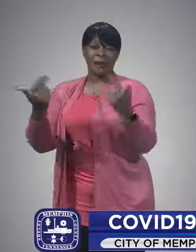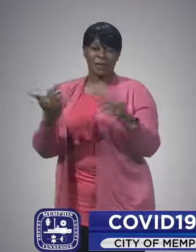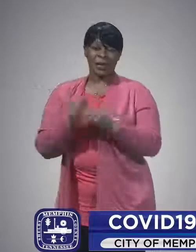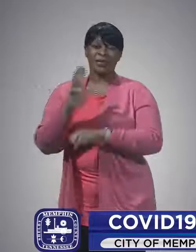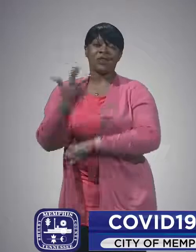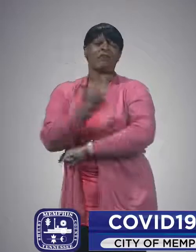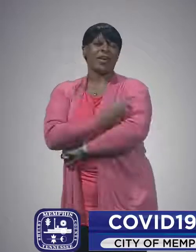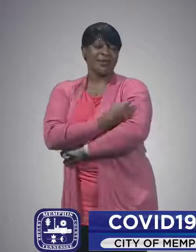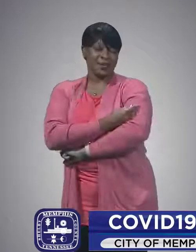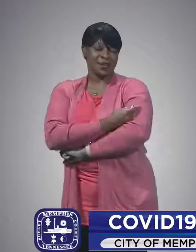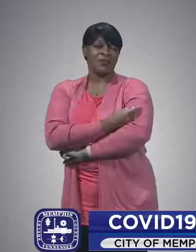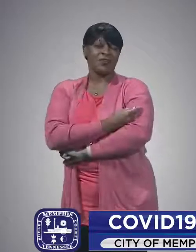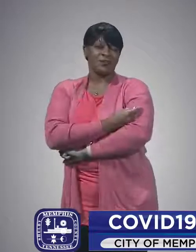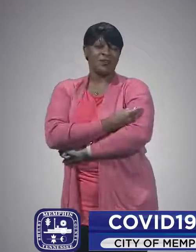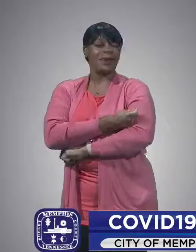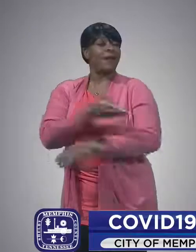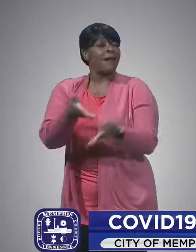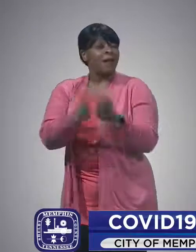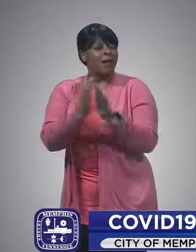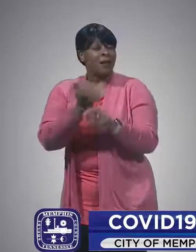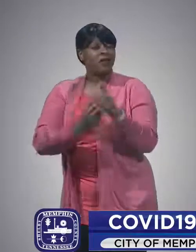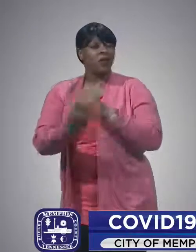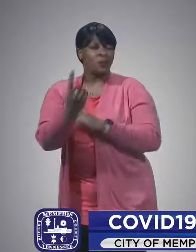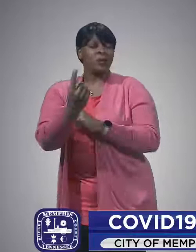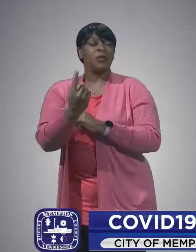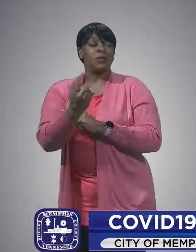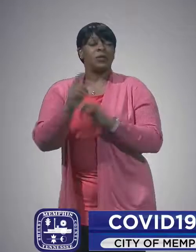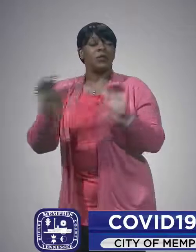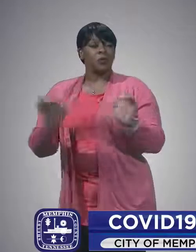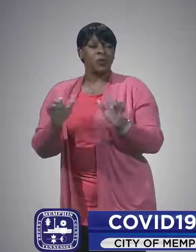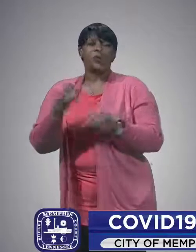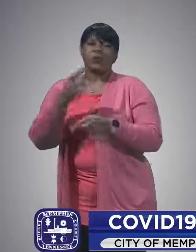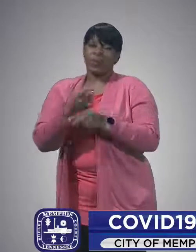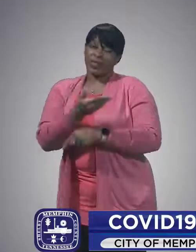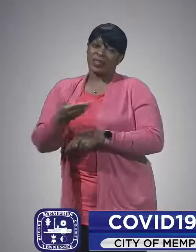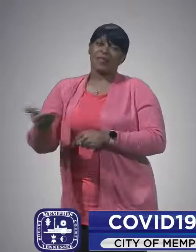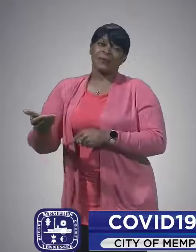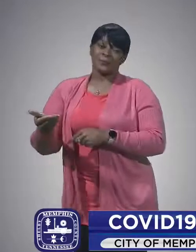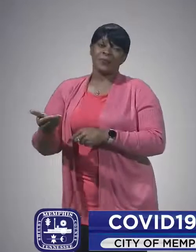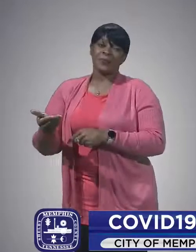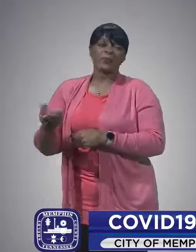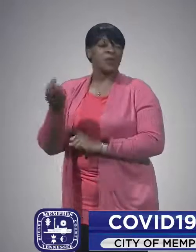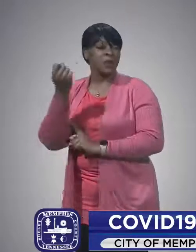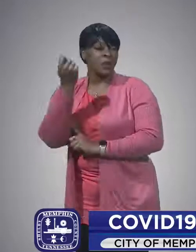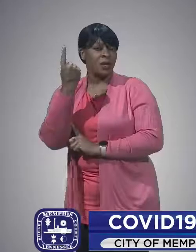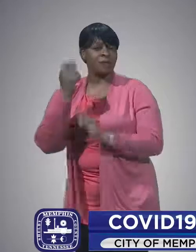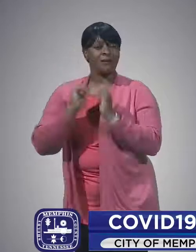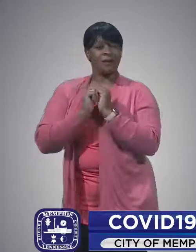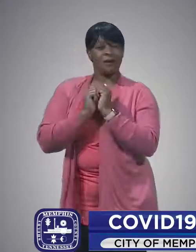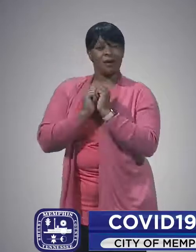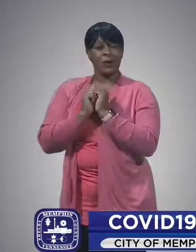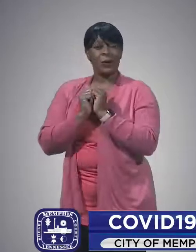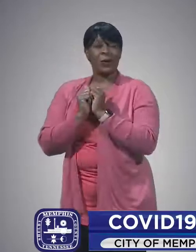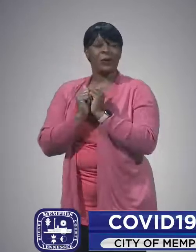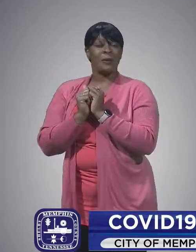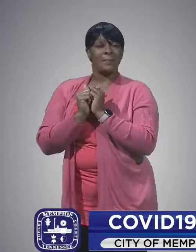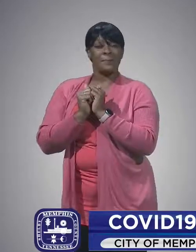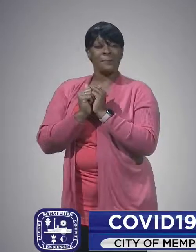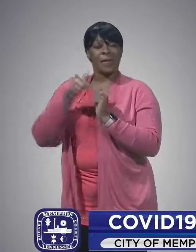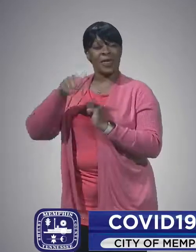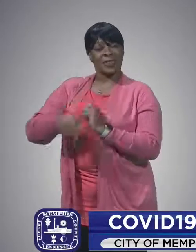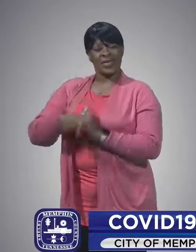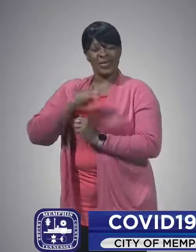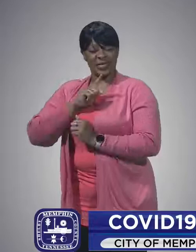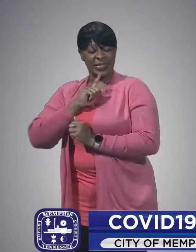those vaccinations. And we're asking everybody that you just do the right thing. We understand how this